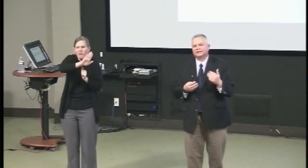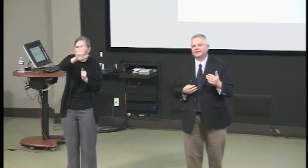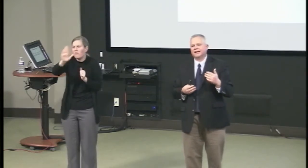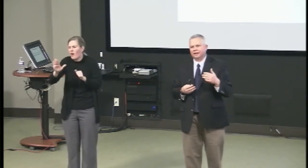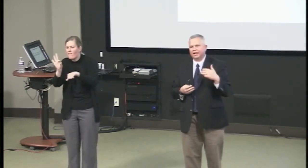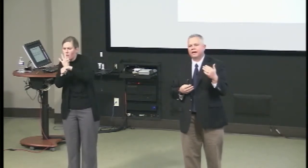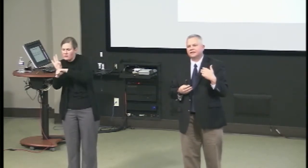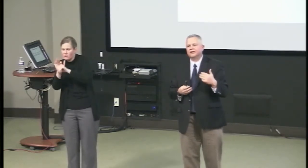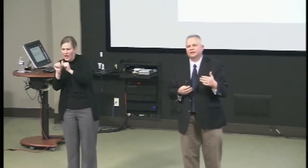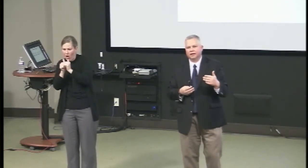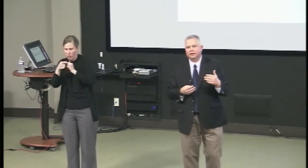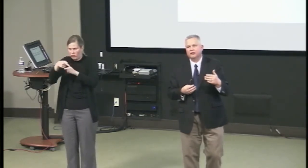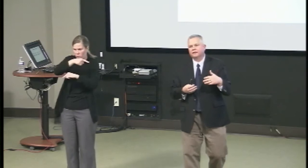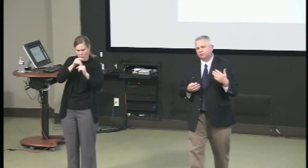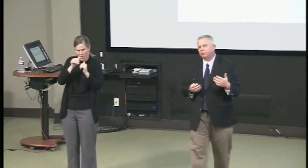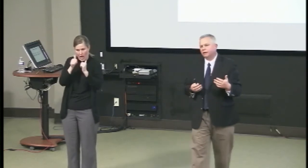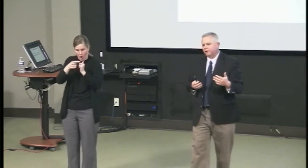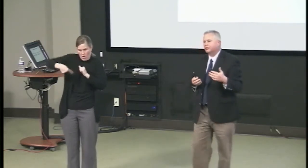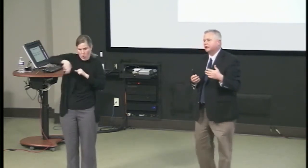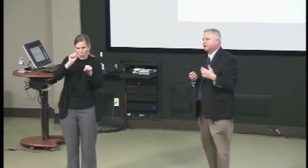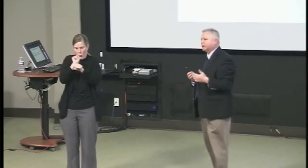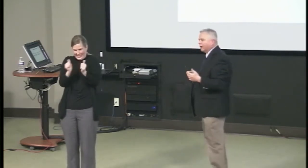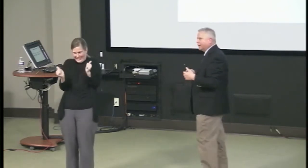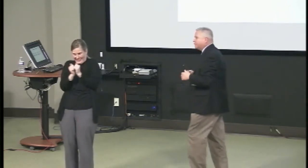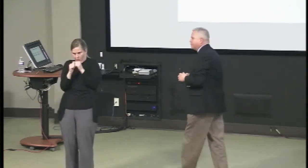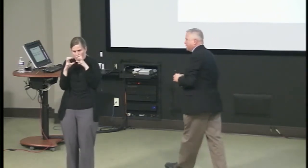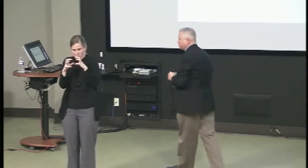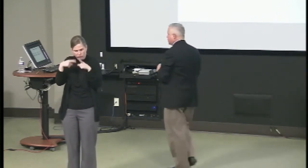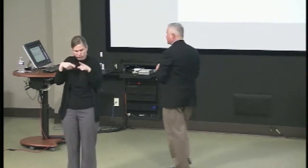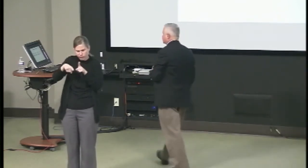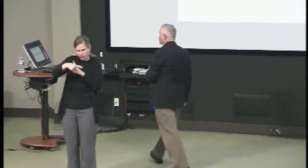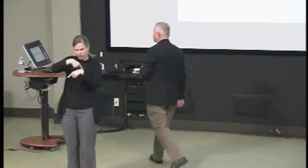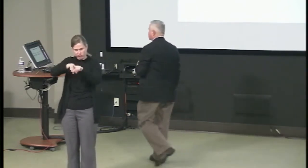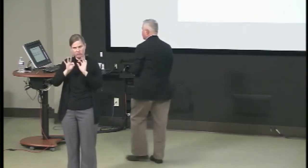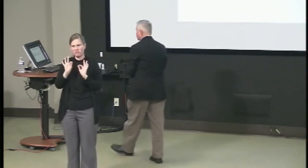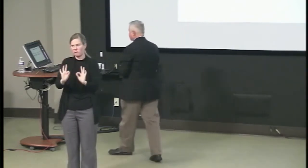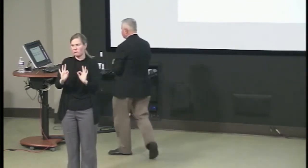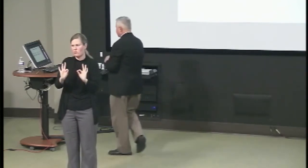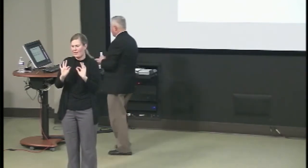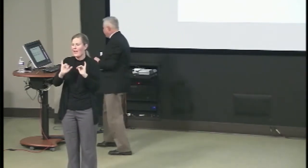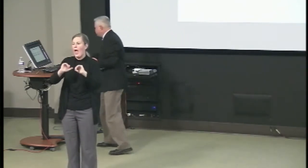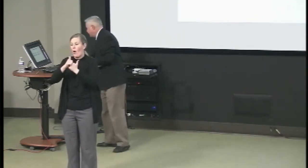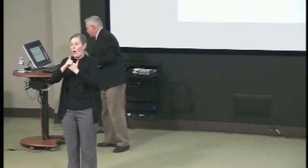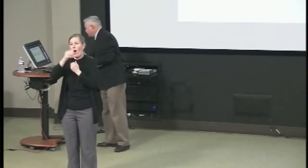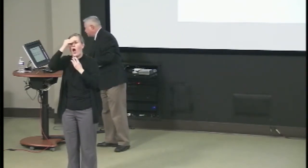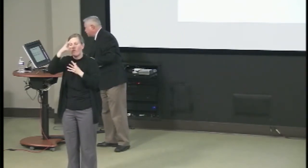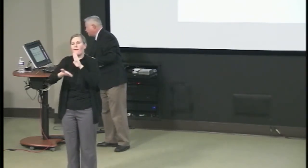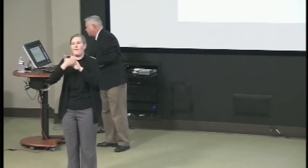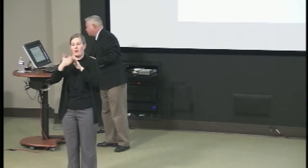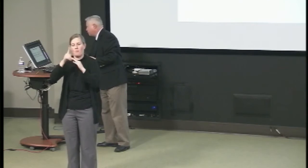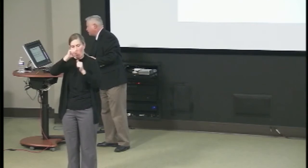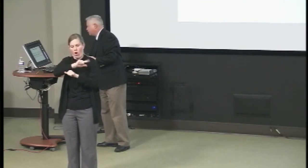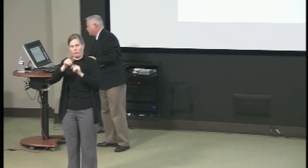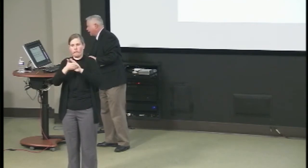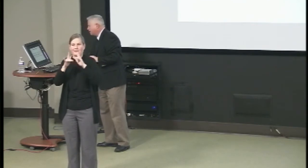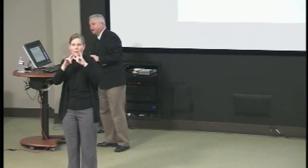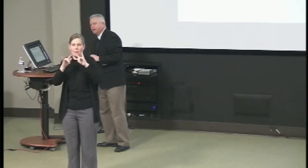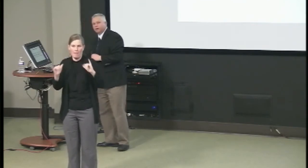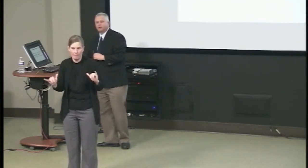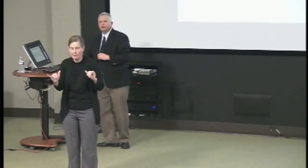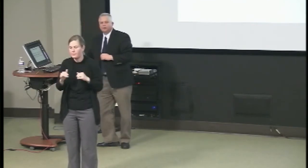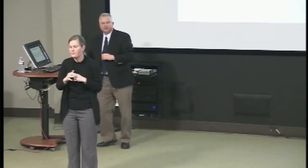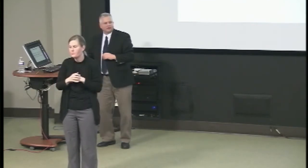working in sync and resonantly. That's where information processing occurs. And you can't get a lot of information on